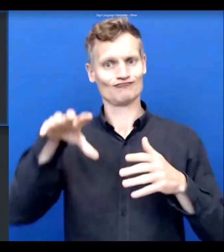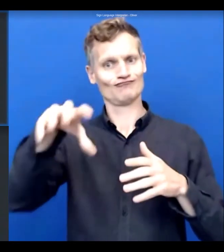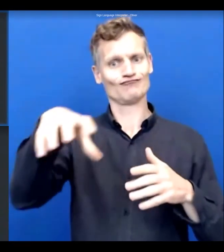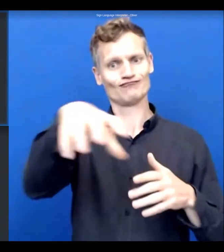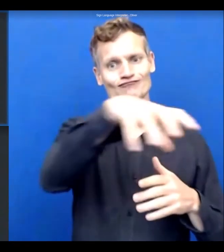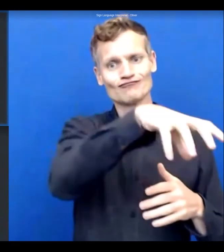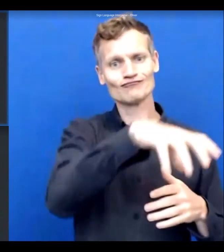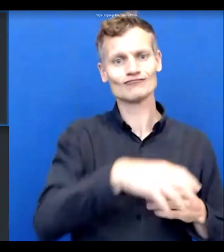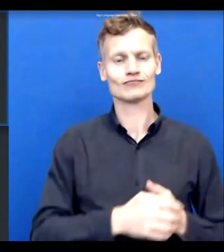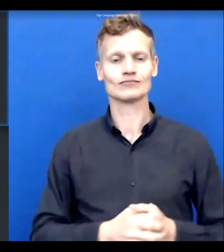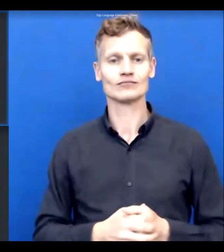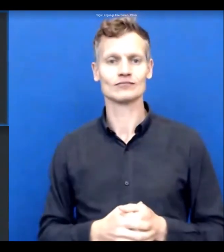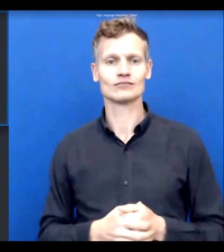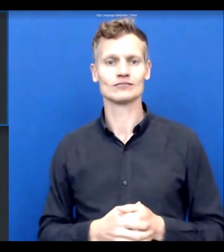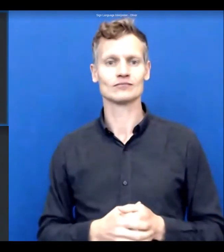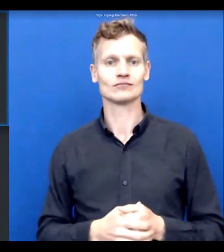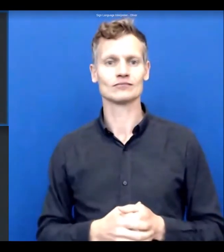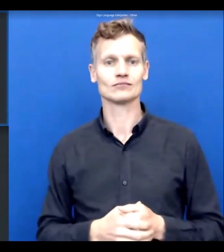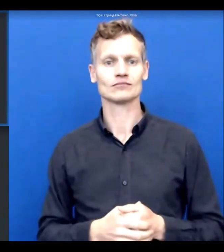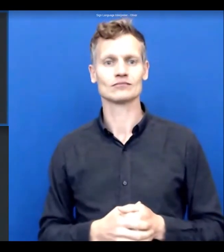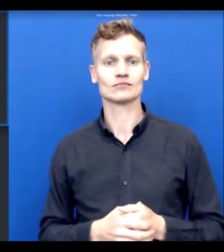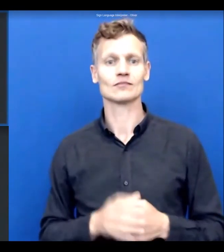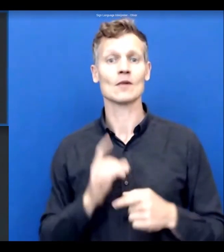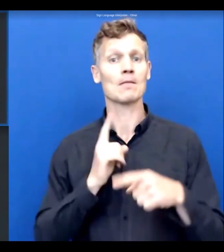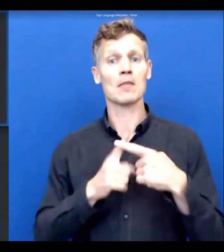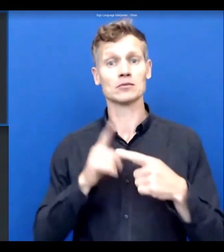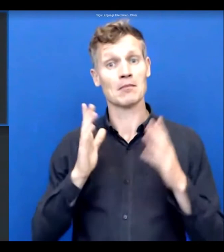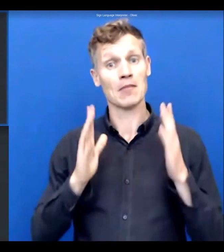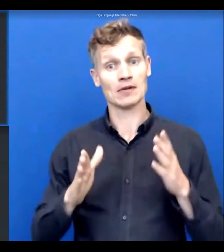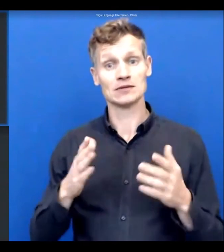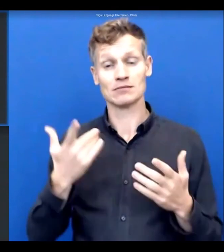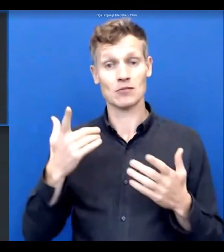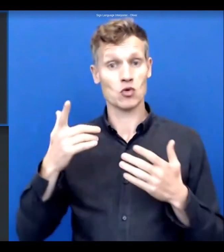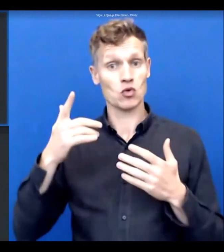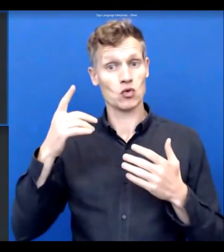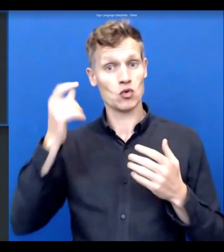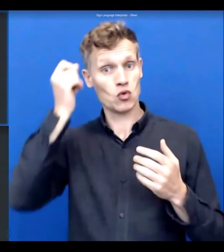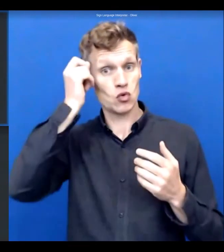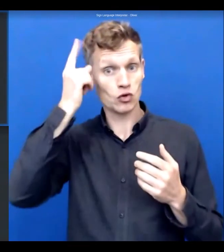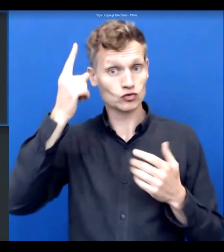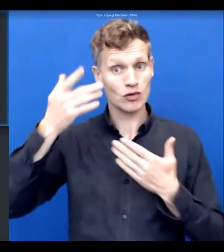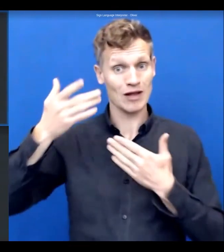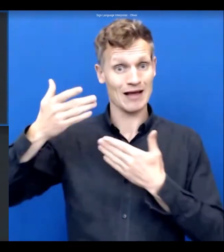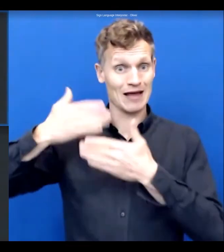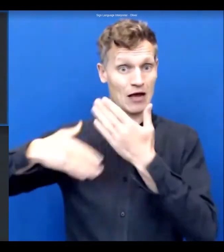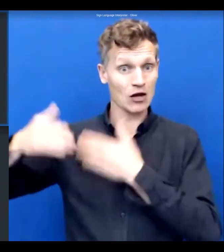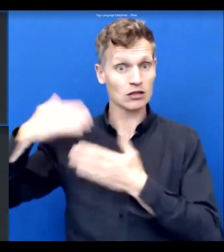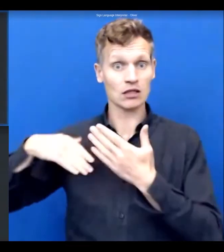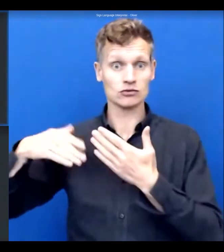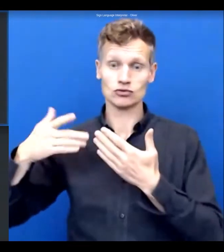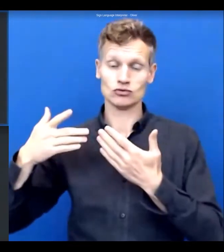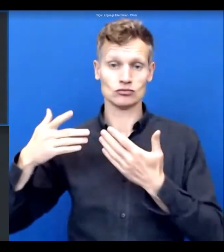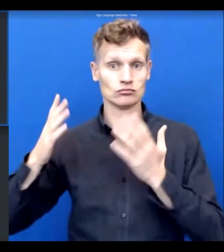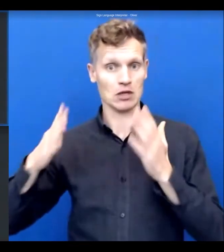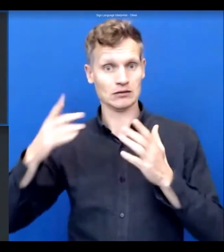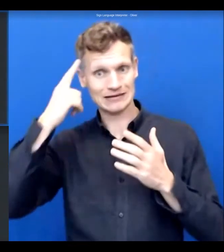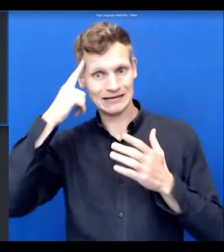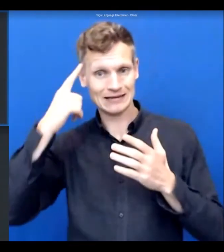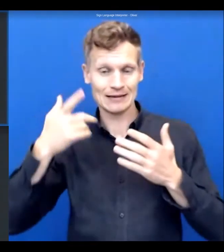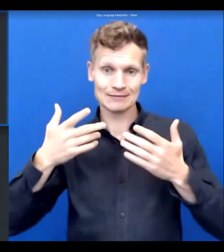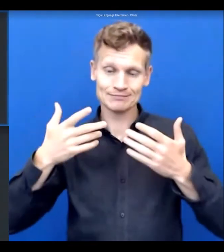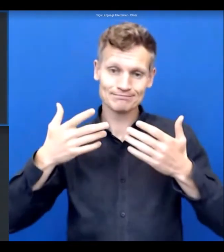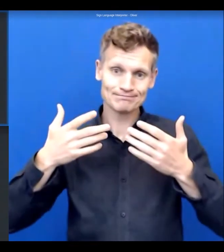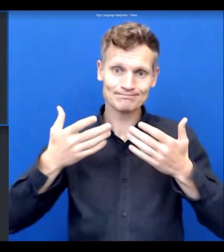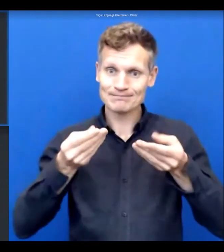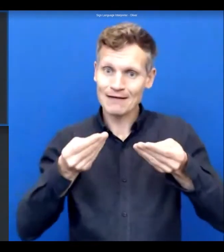enhancement, we could say, of cultural heritage usually exceeds from the financial and managerial